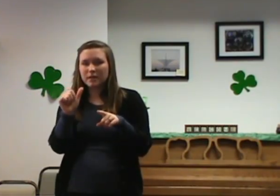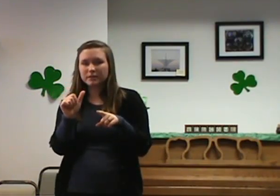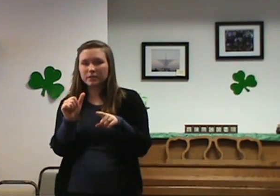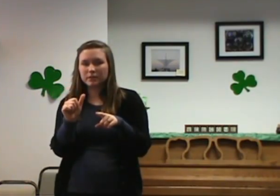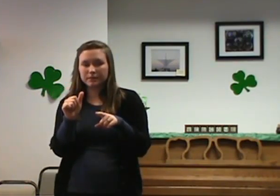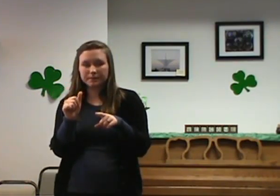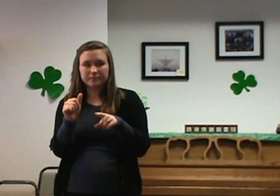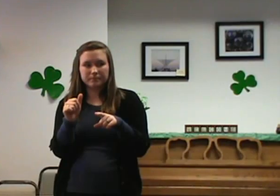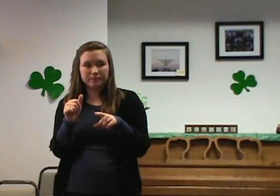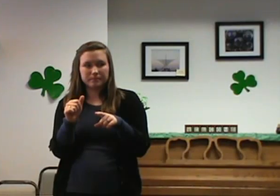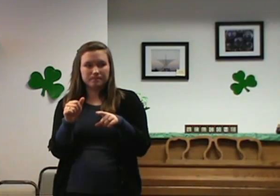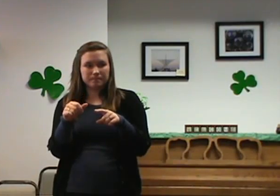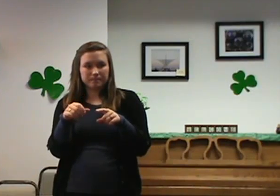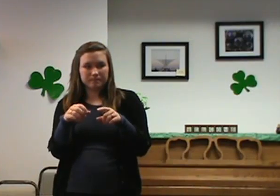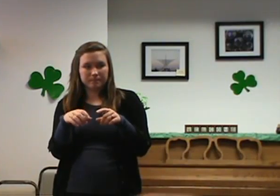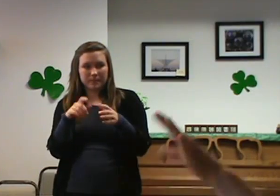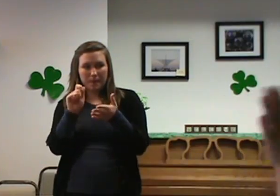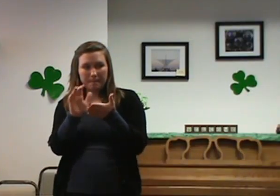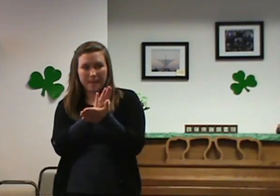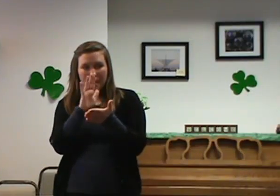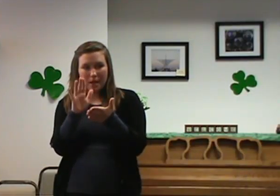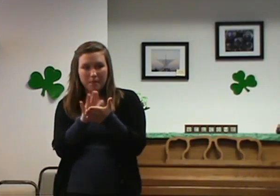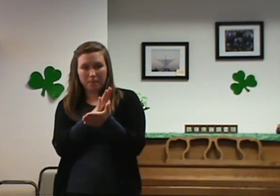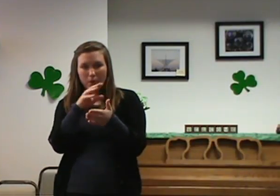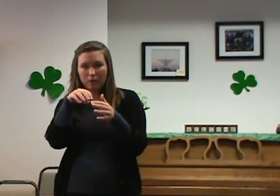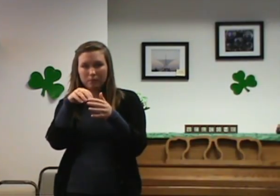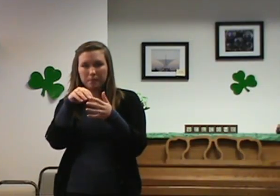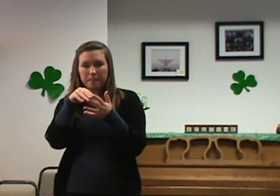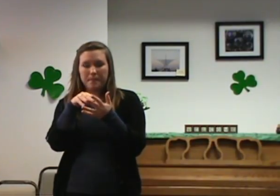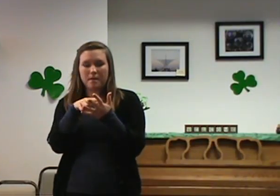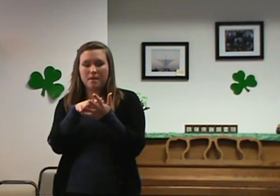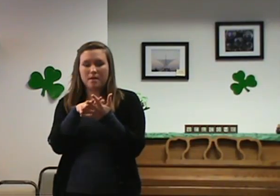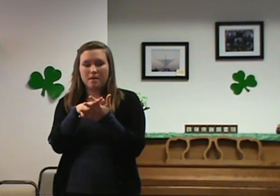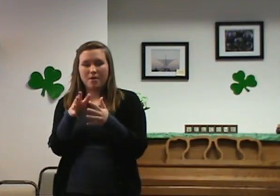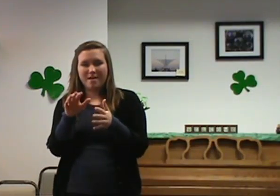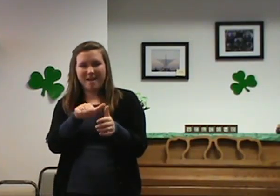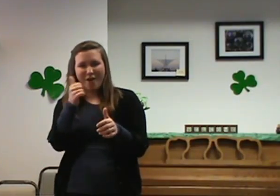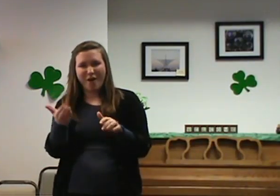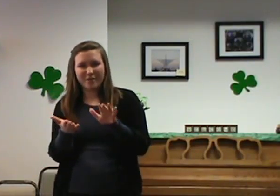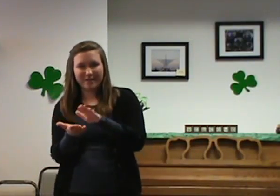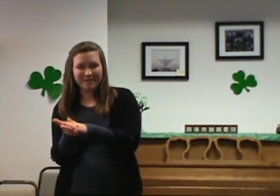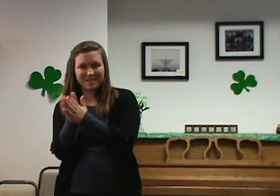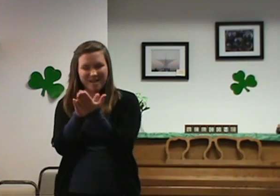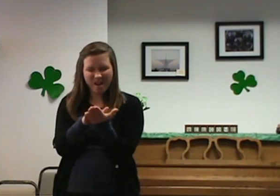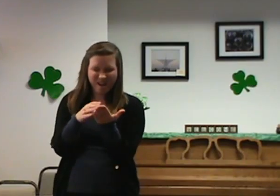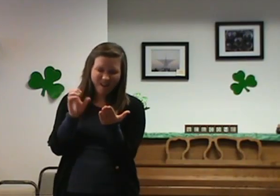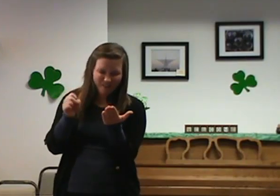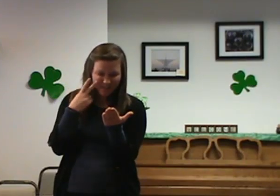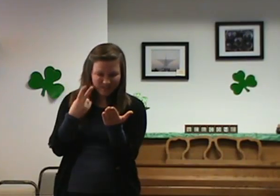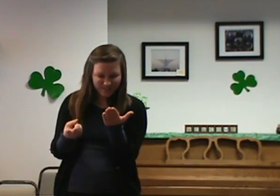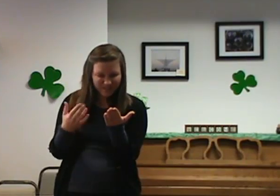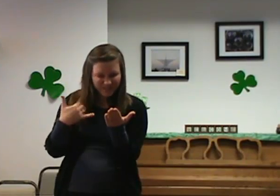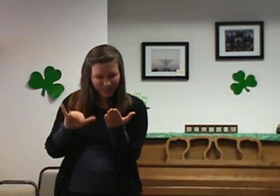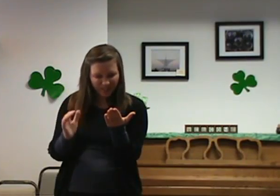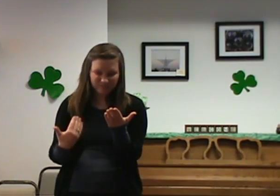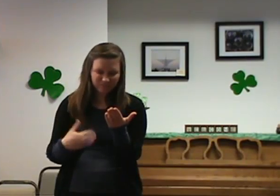20/20, these, like I said, these guys are the Yeah. experts in that stuff. We also carry the large print calendars, and I was gonna bring one,